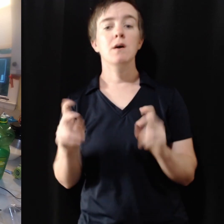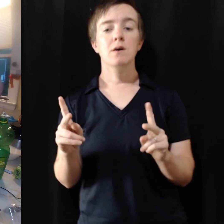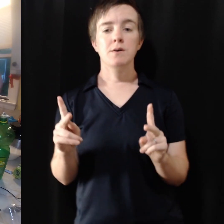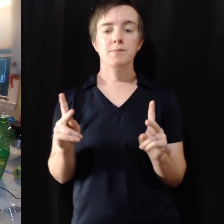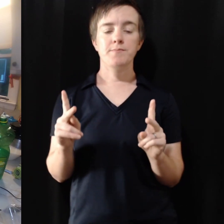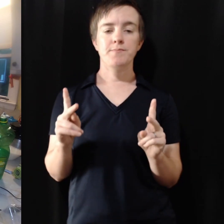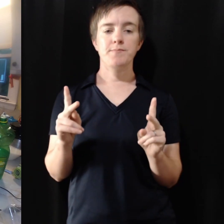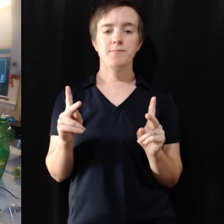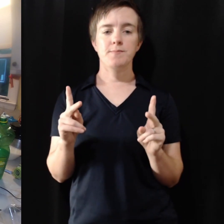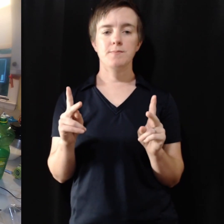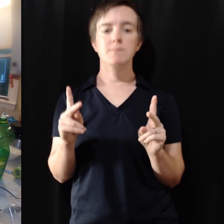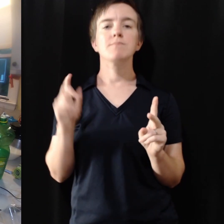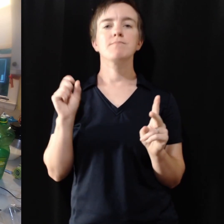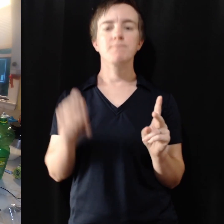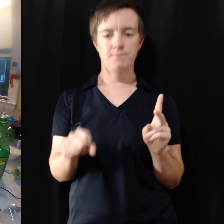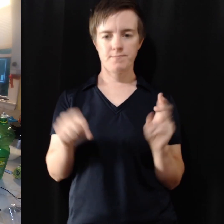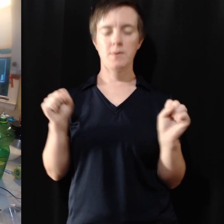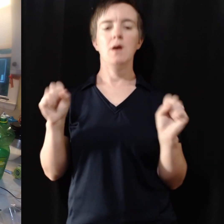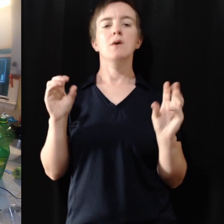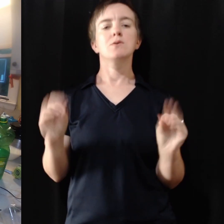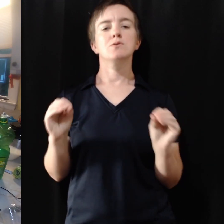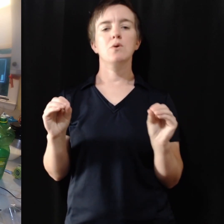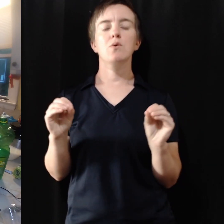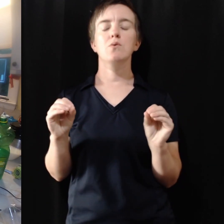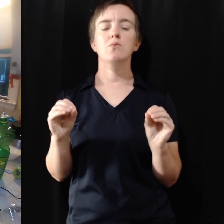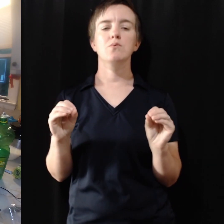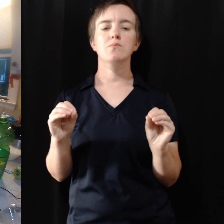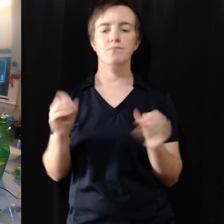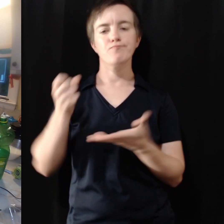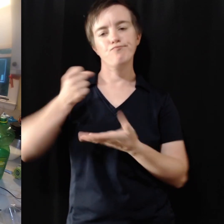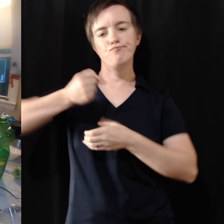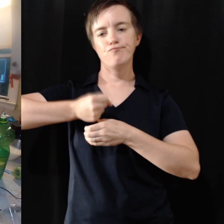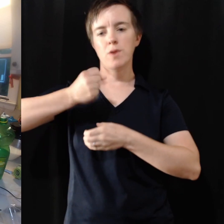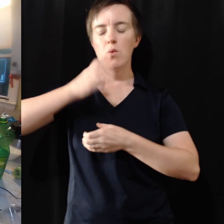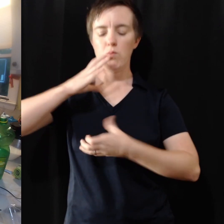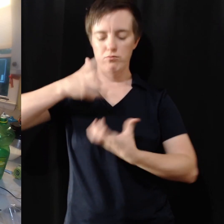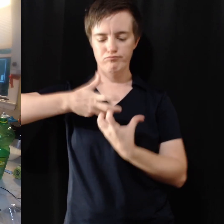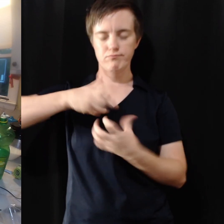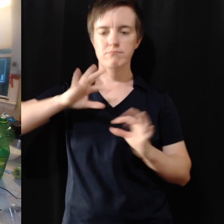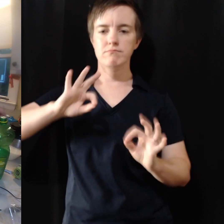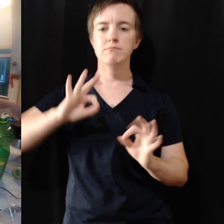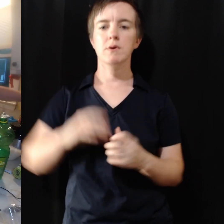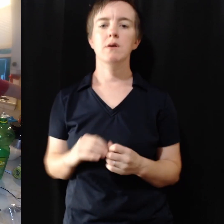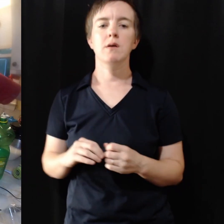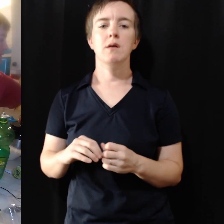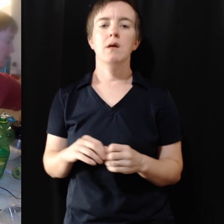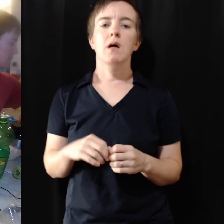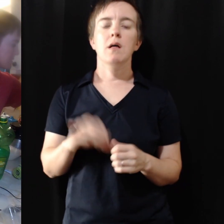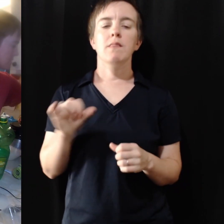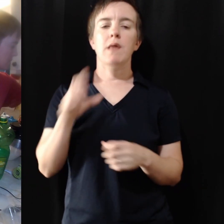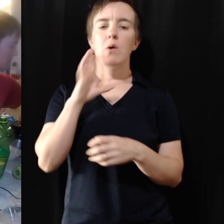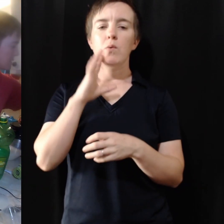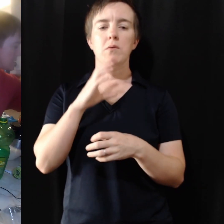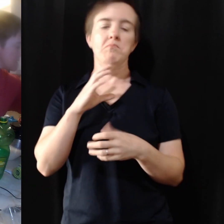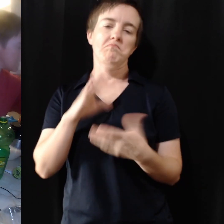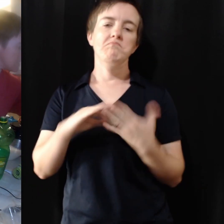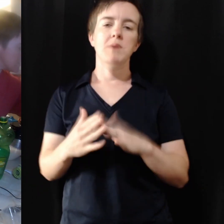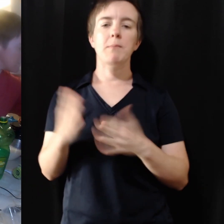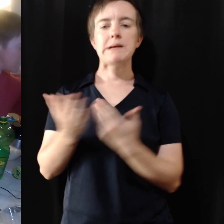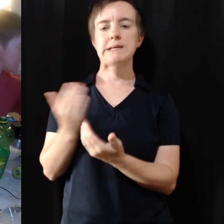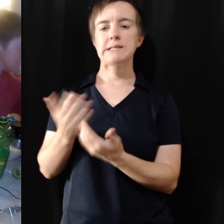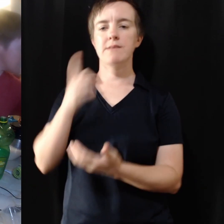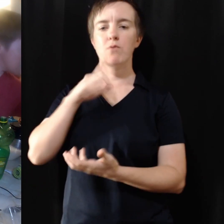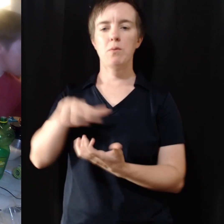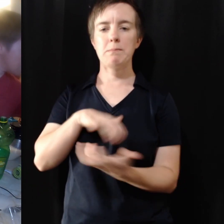Okay, yeah, so our immersion blender is going to fit right in there and make that easy